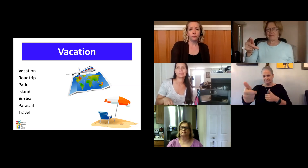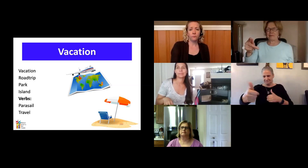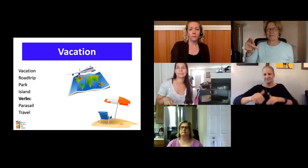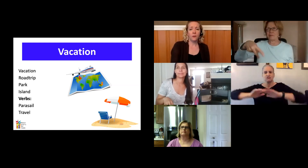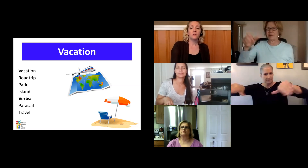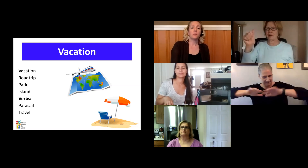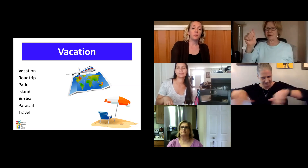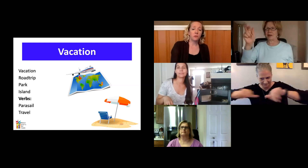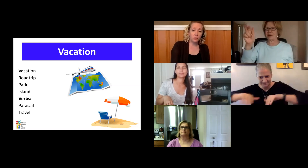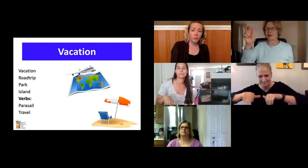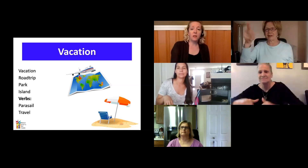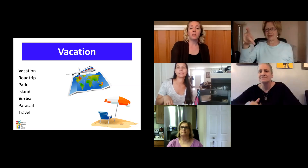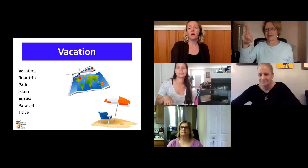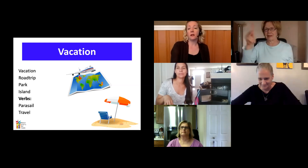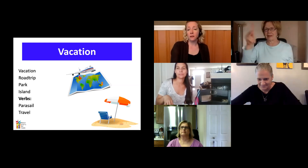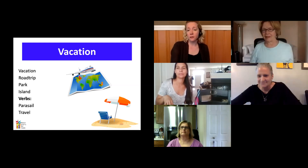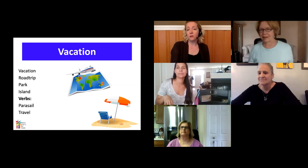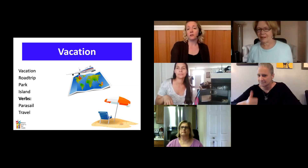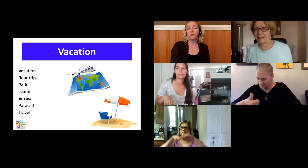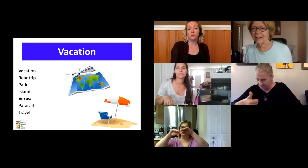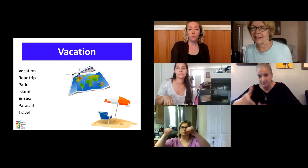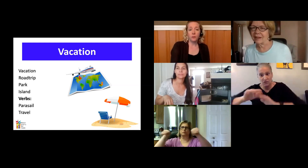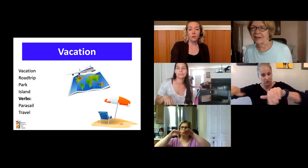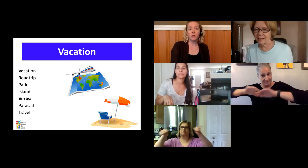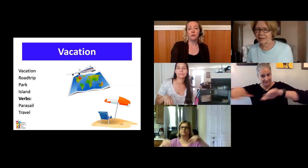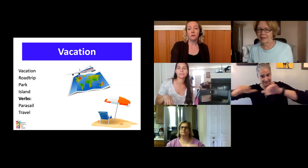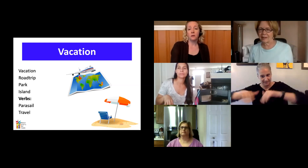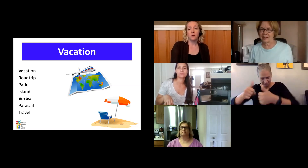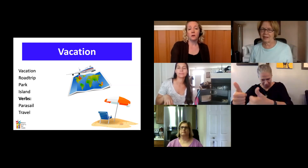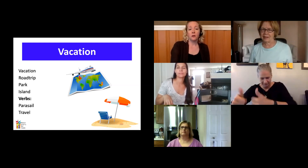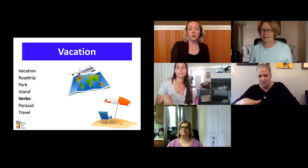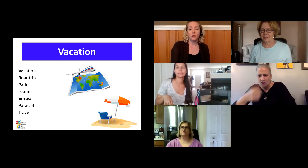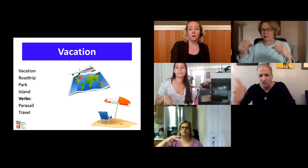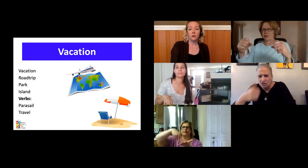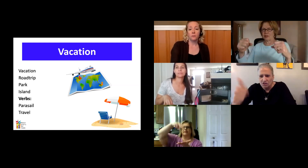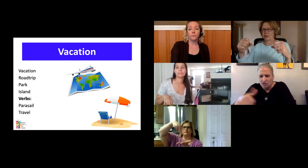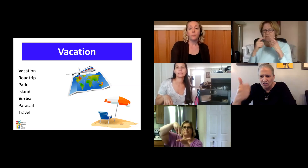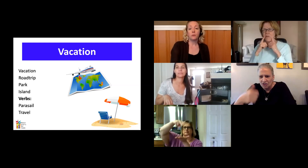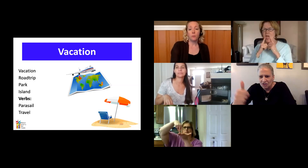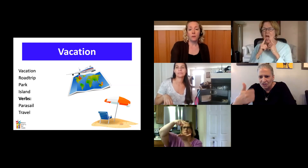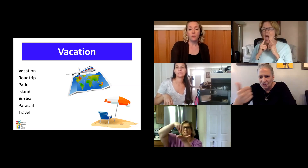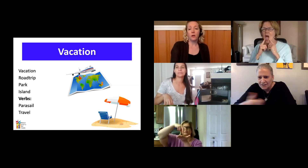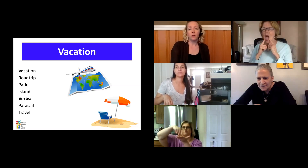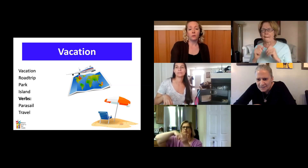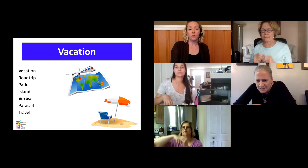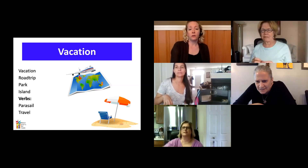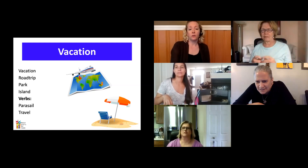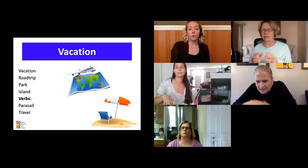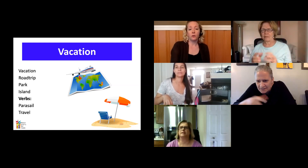Sometimes they're swimming, nice. Yeah, they do swimming. Yep, swimming. What else? What else they do at